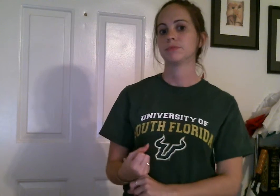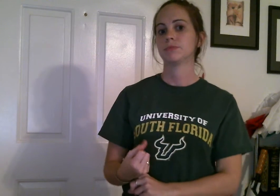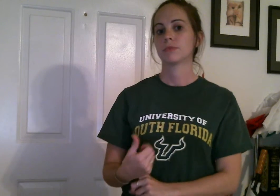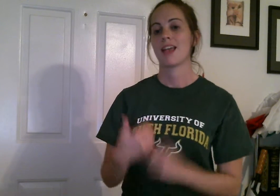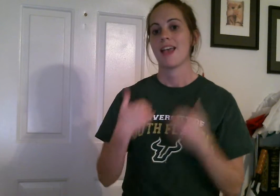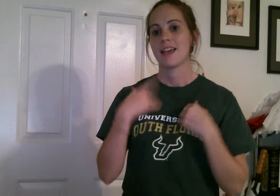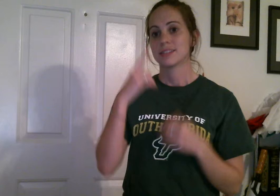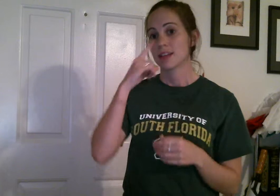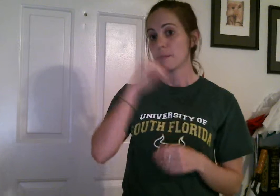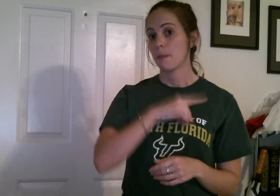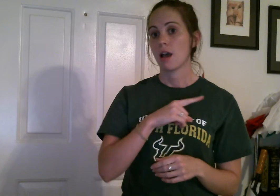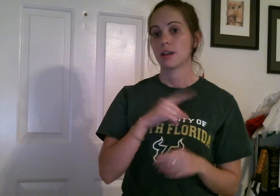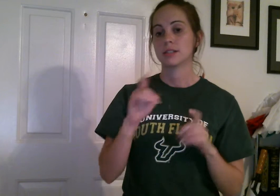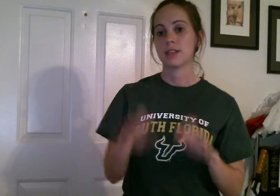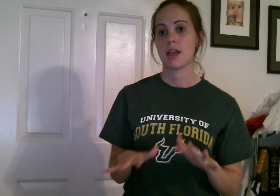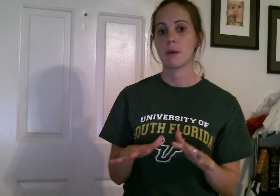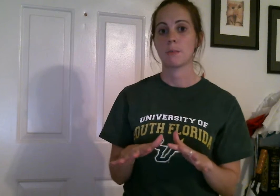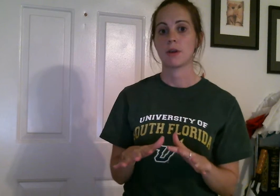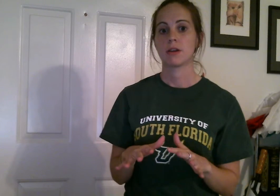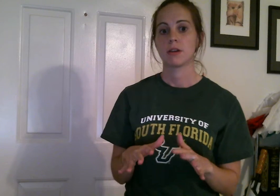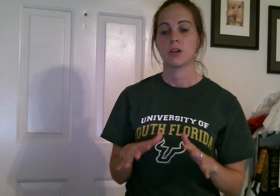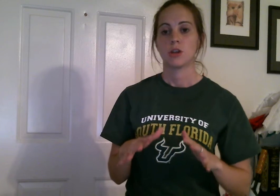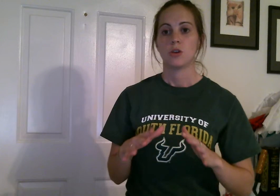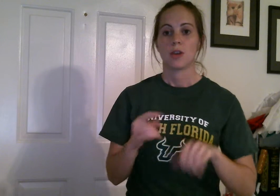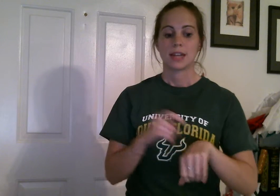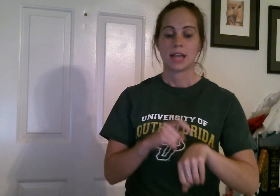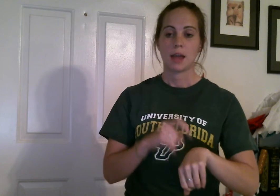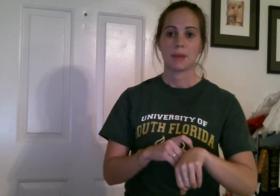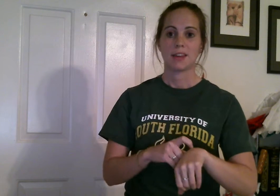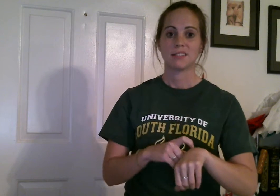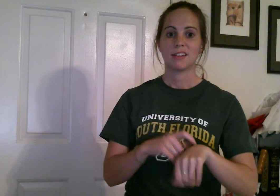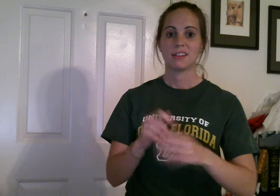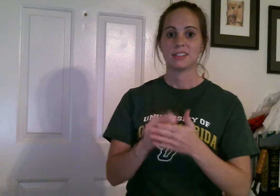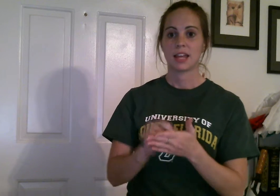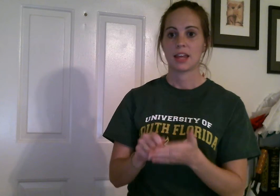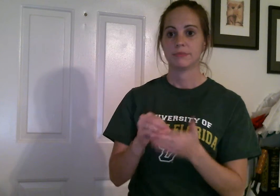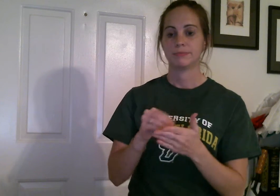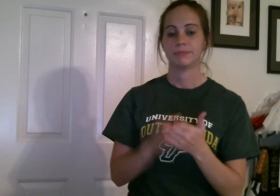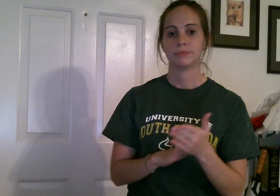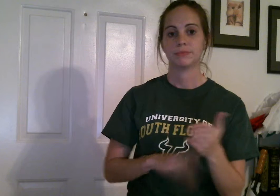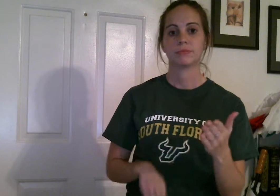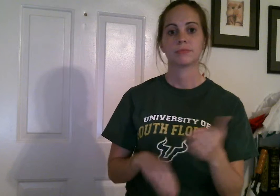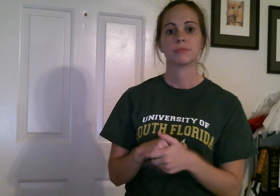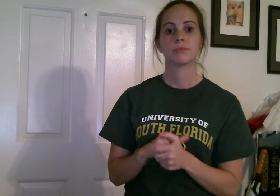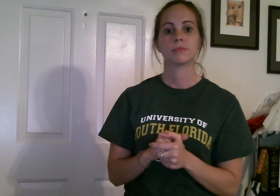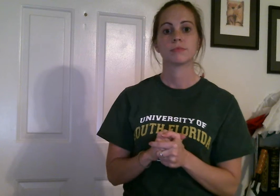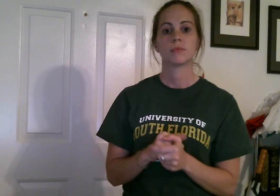can set your timer and take an exam. There's also a CD to help you, because a lot of folks, or some folks I should